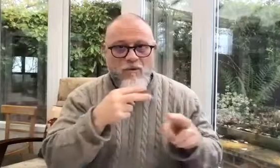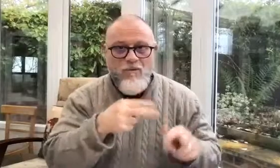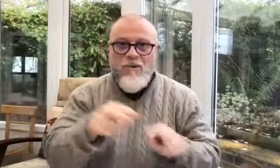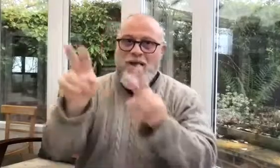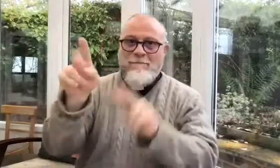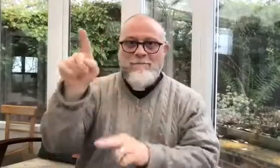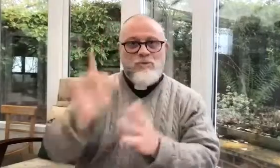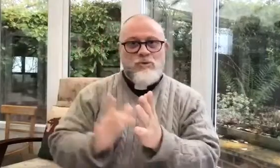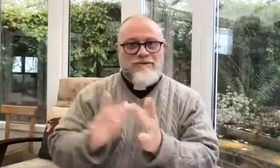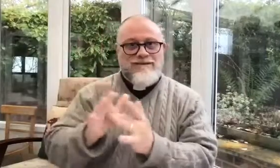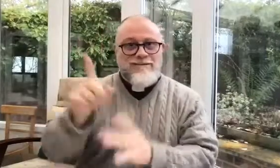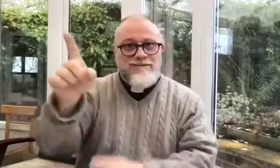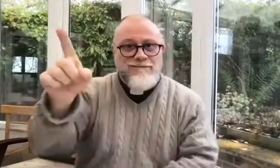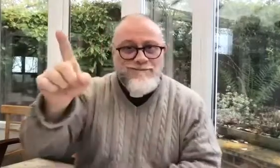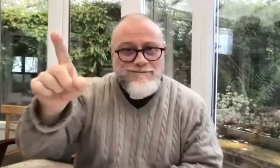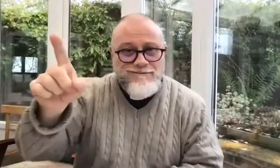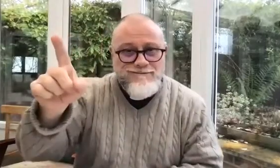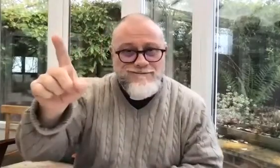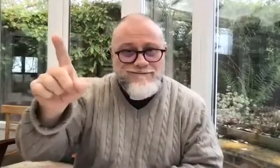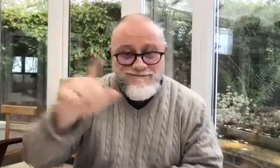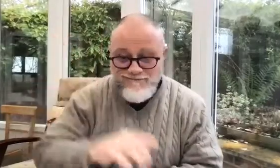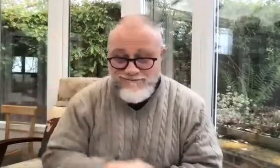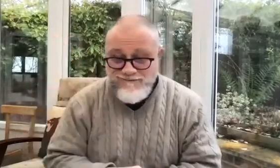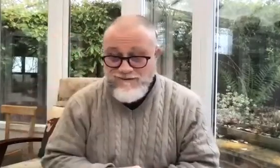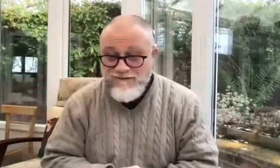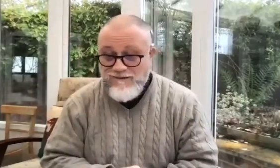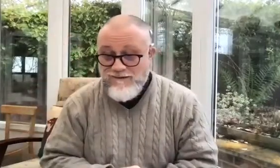It's also helped me to look to Jesus.